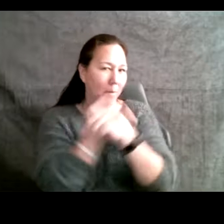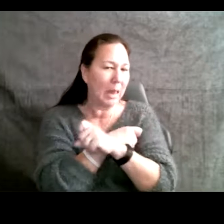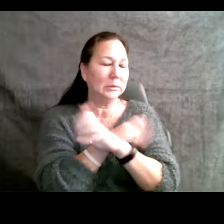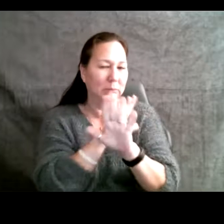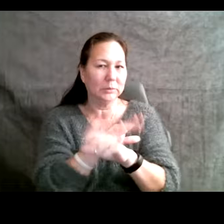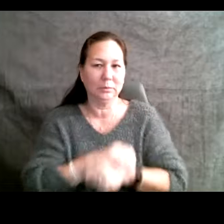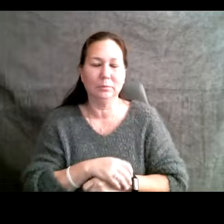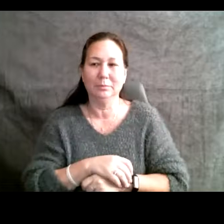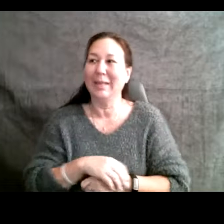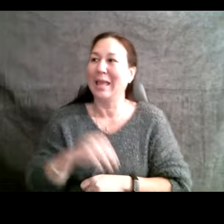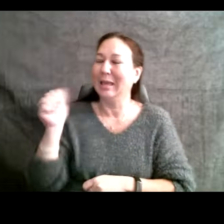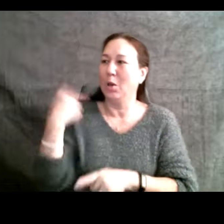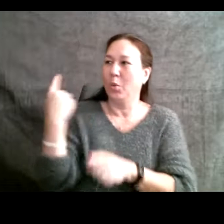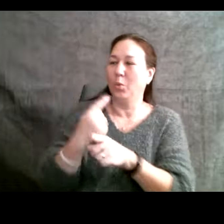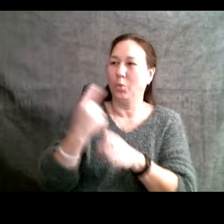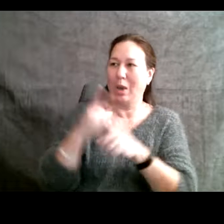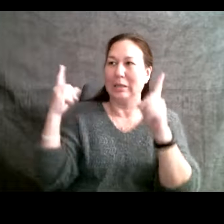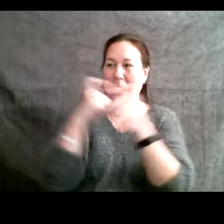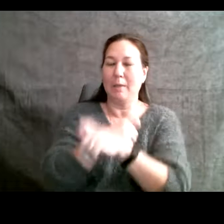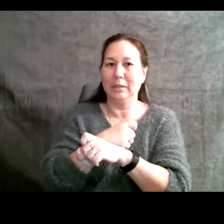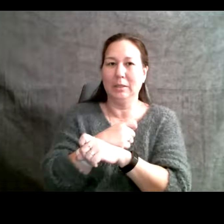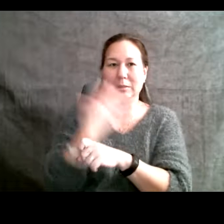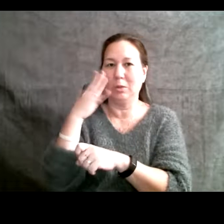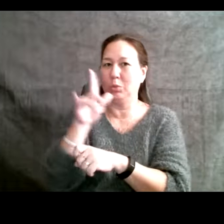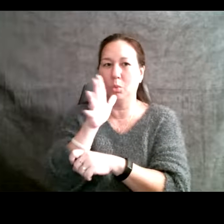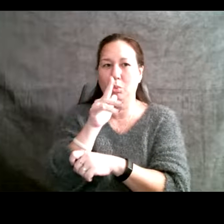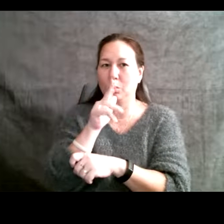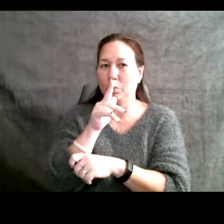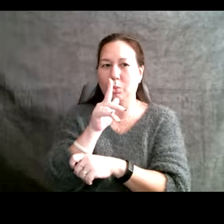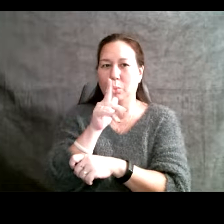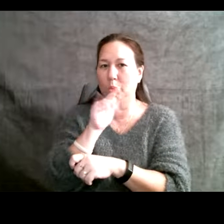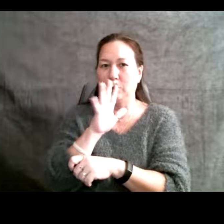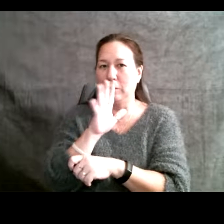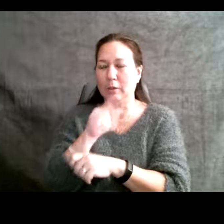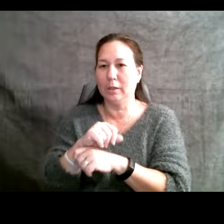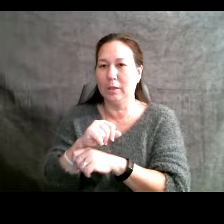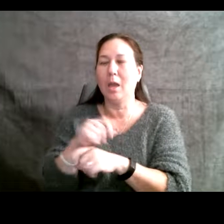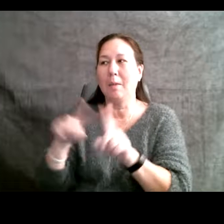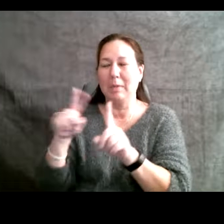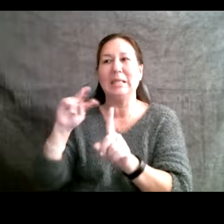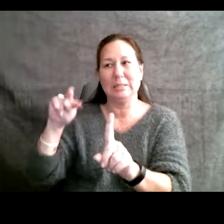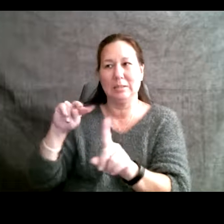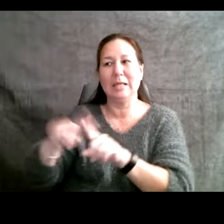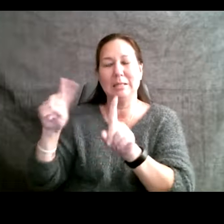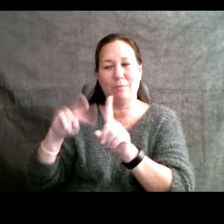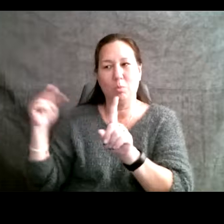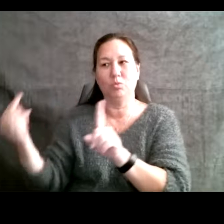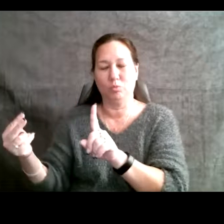I think it is complex. It's a totally different perspective. I mean, this is our